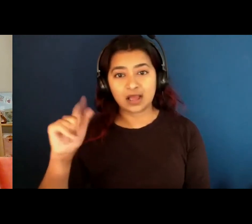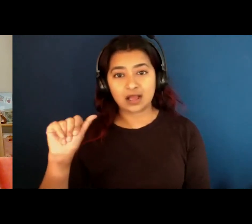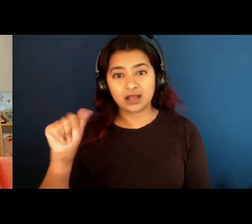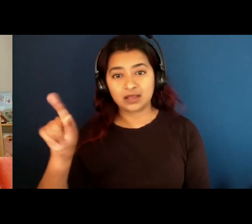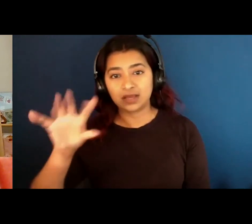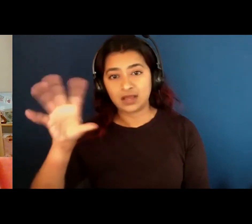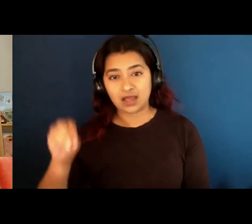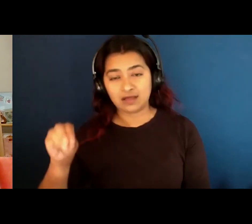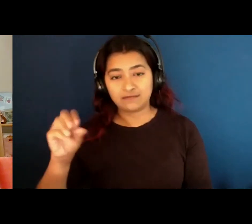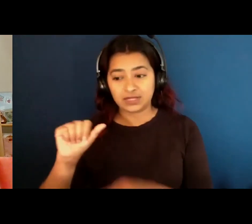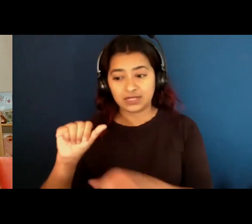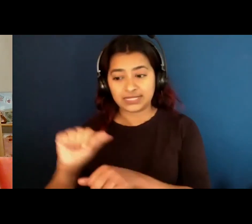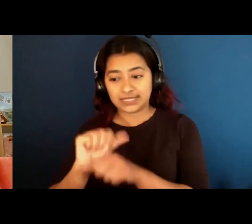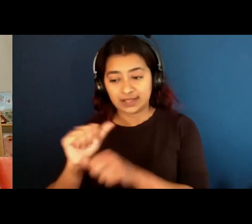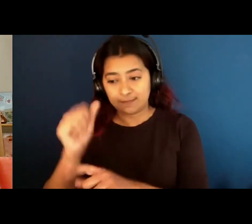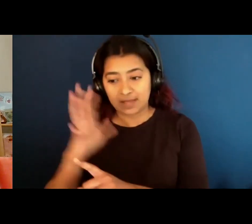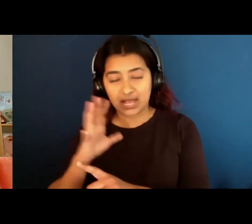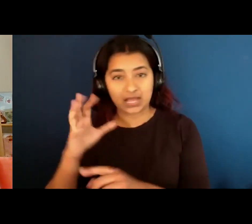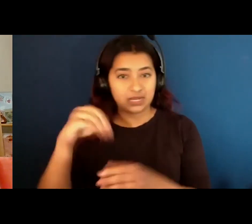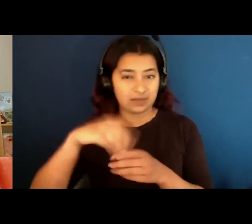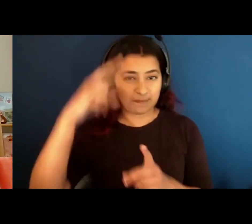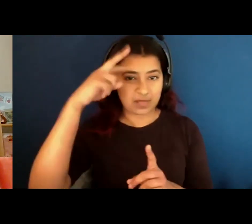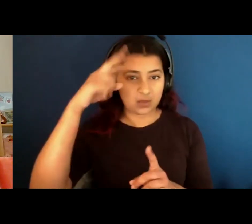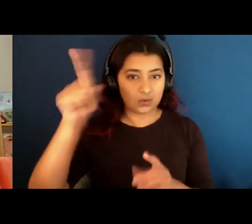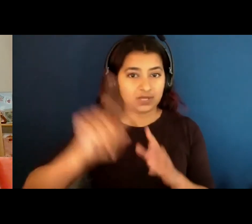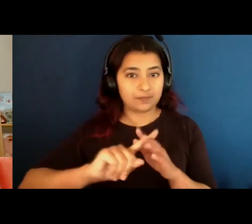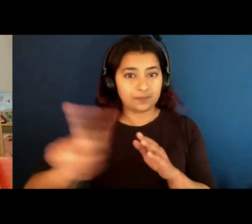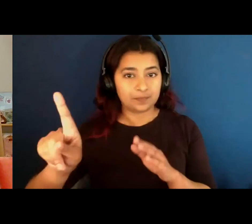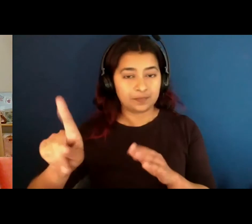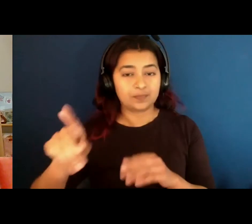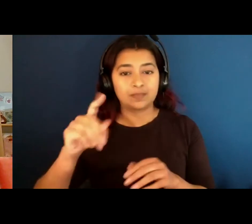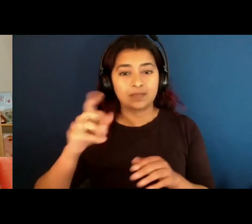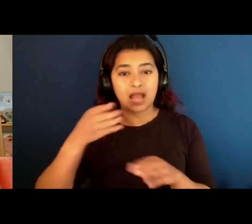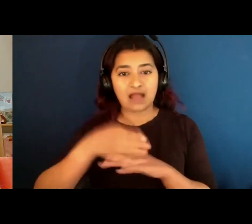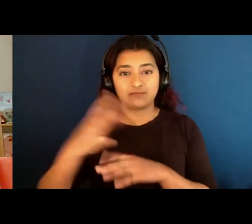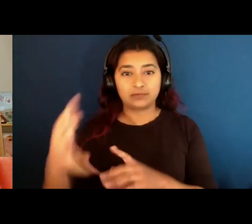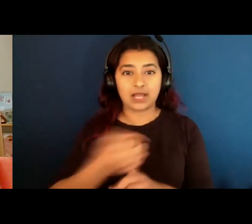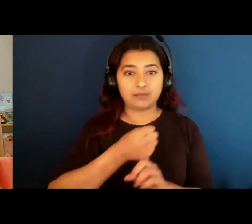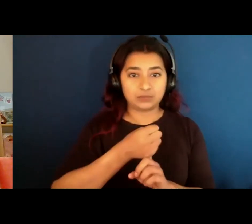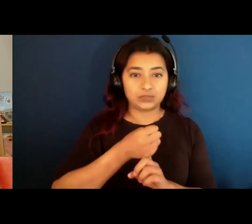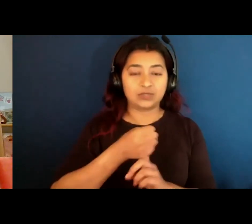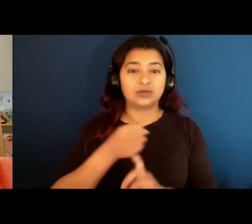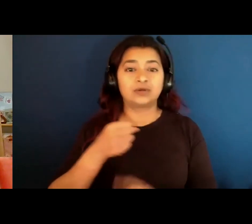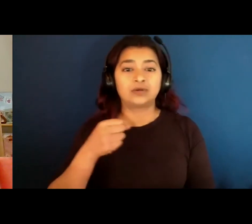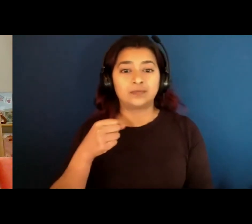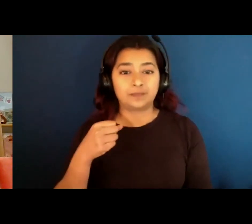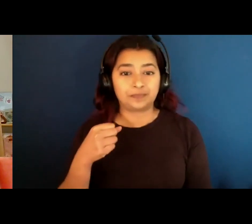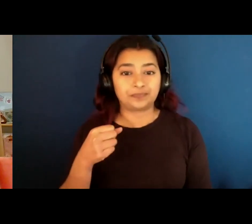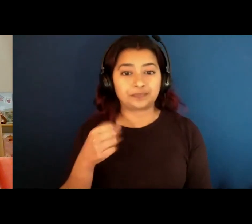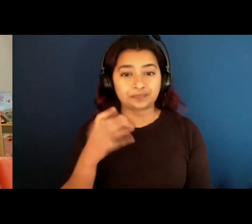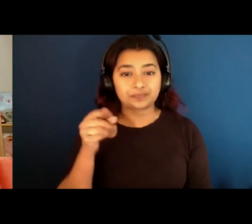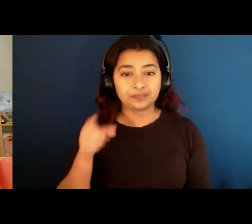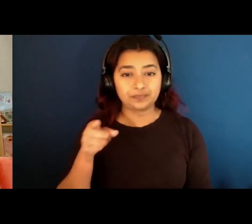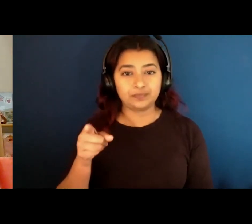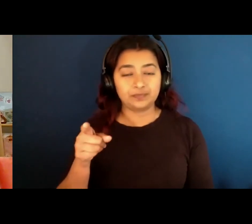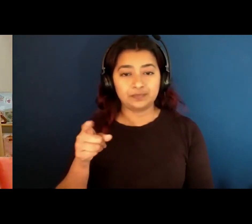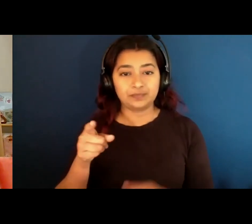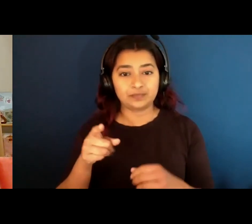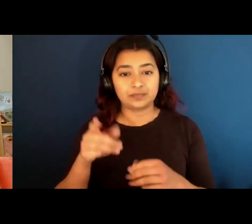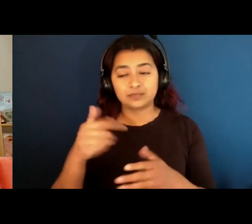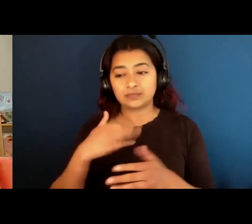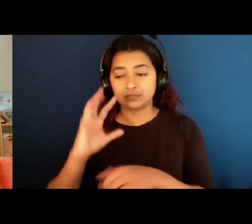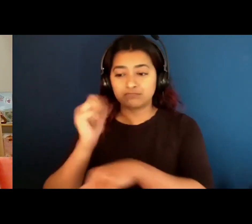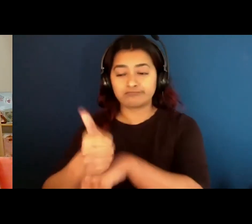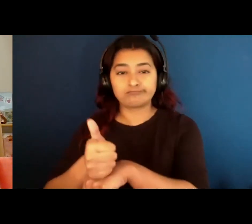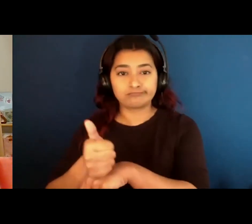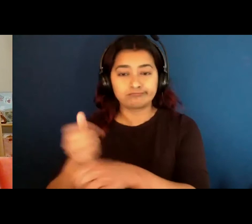Mexico, who escaped pretty early on after his capture and formed a maroon settlement